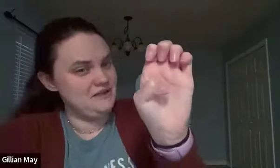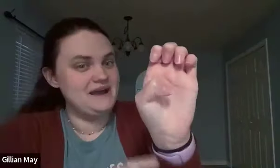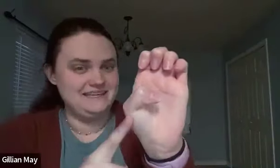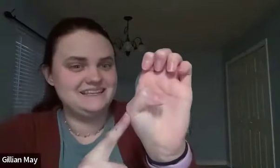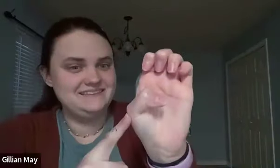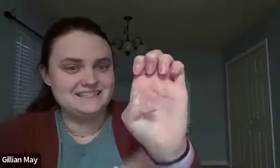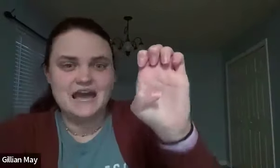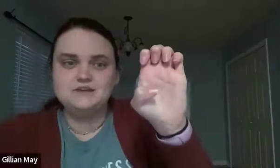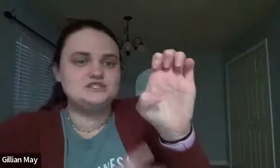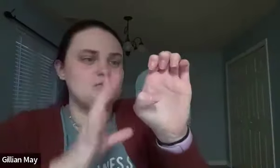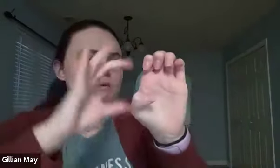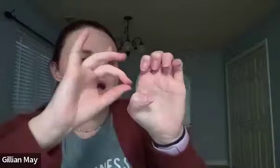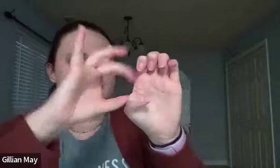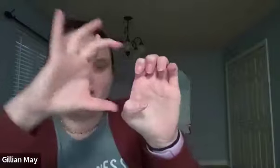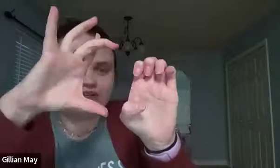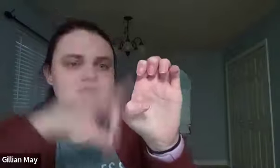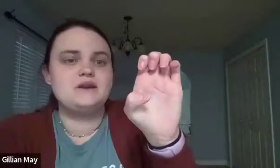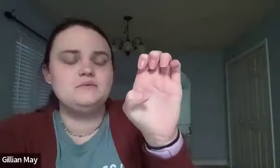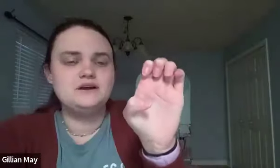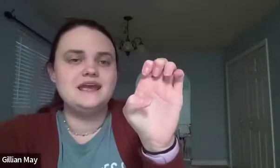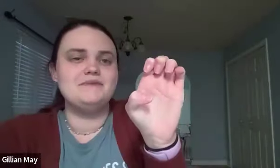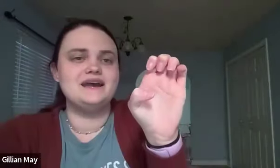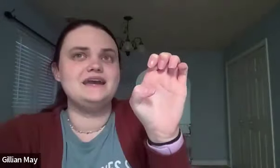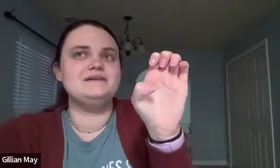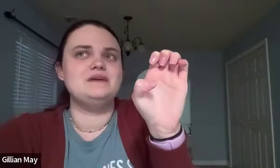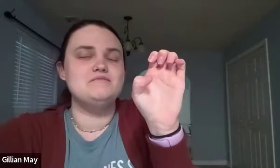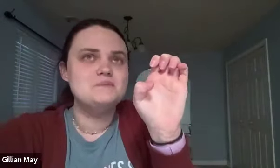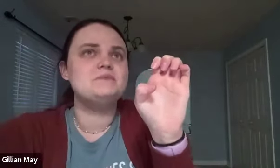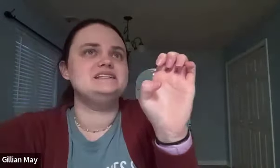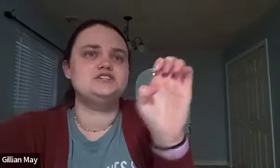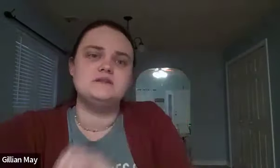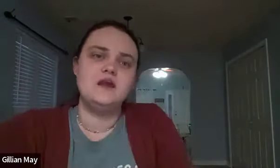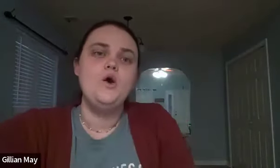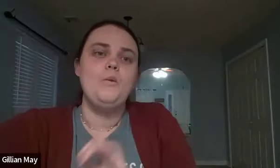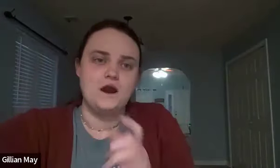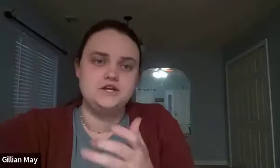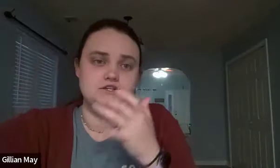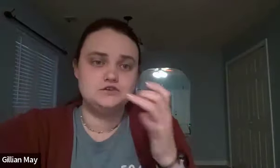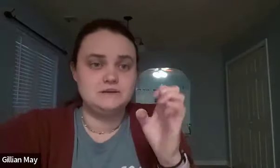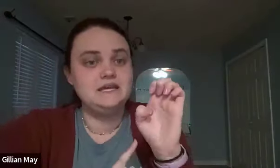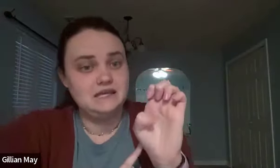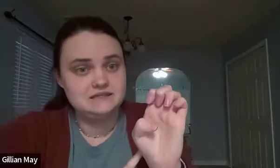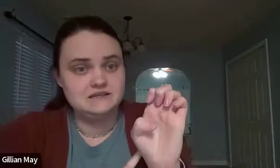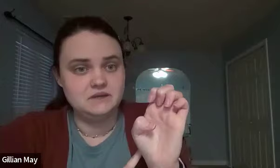my E's like this. I just don't know why I would make it so big, but I would. And I remember my teachers being like, "Why are you screaming E's to me?" And I was